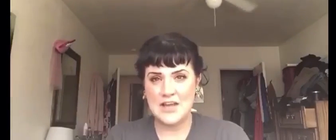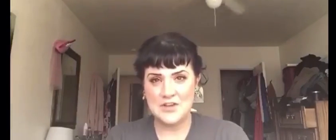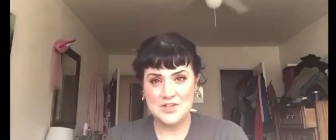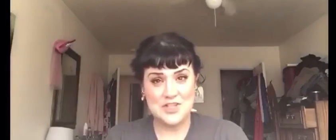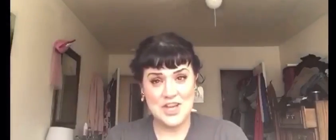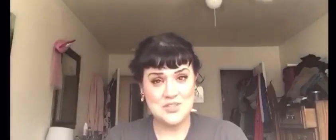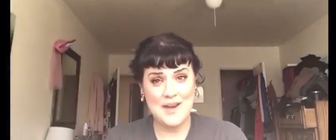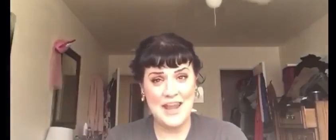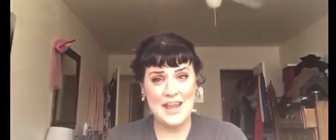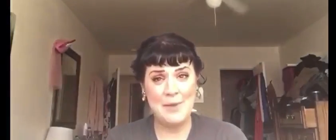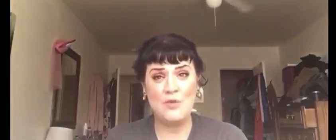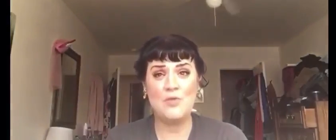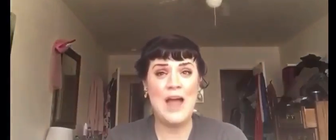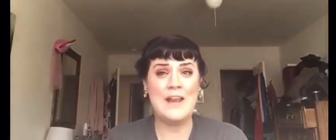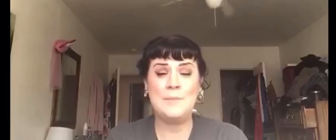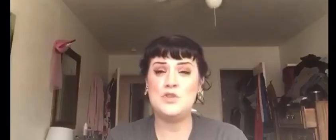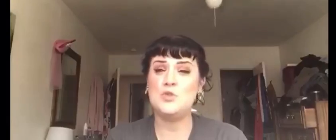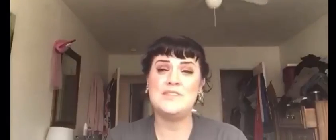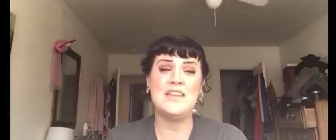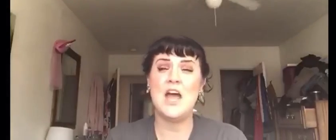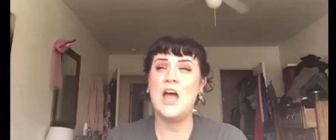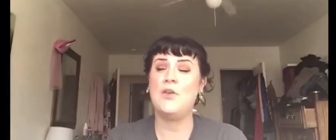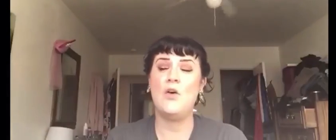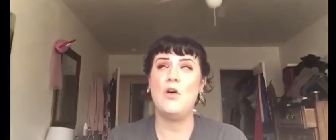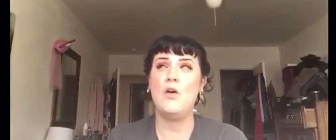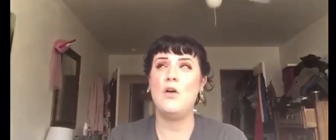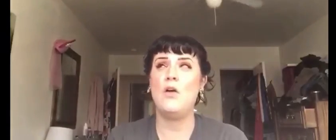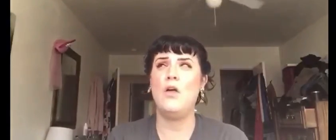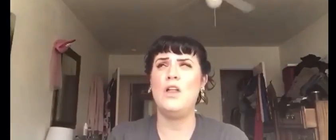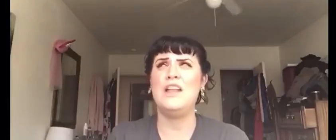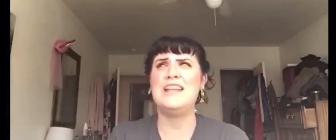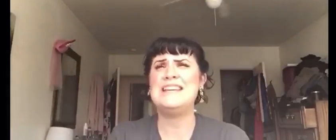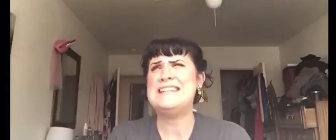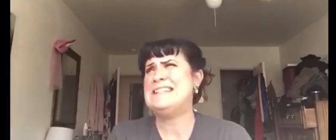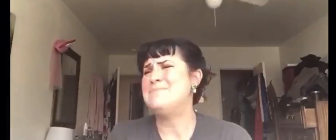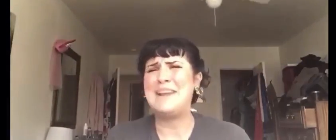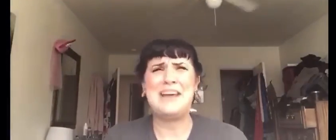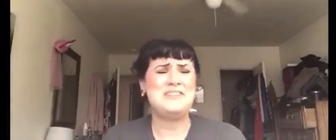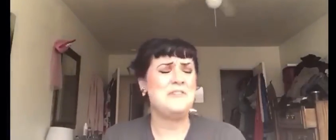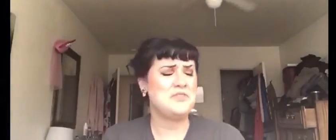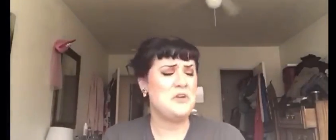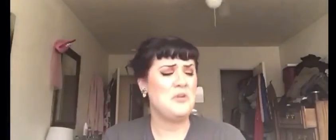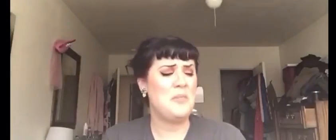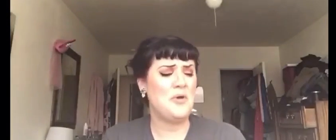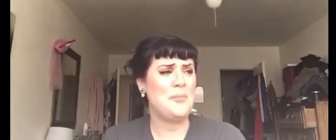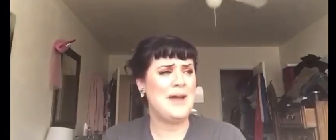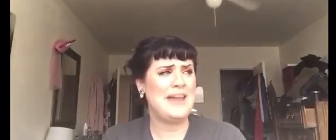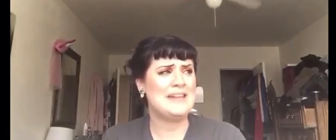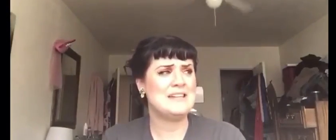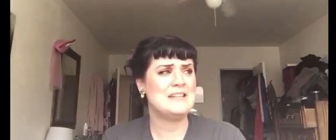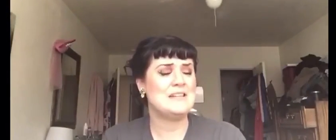could change my name and ride up to Seattle, but I don't own a motorbike.